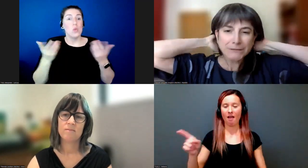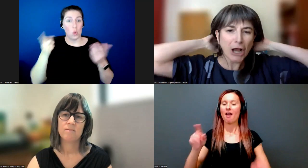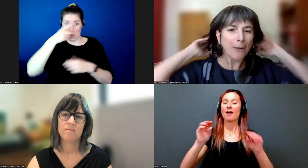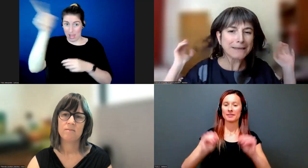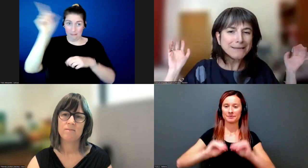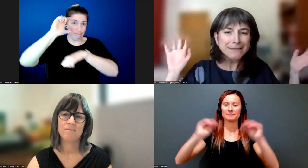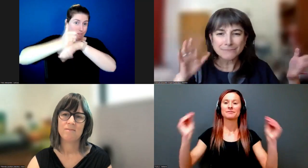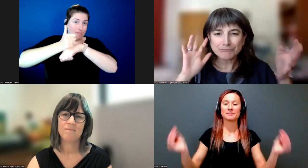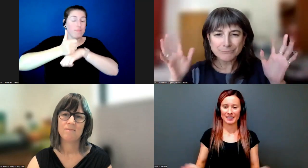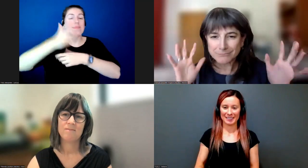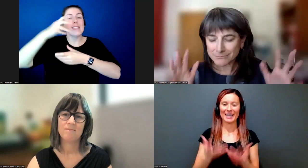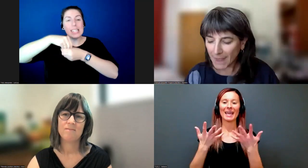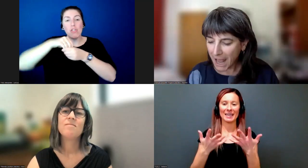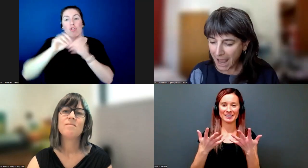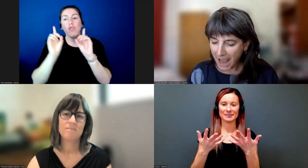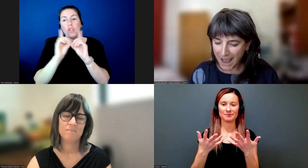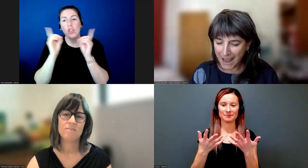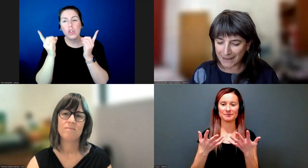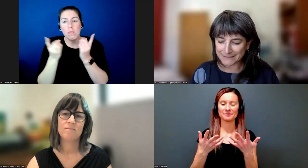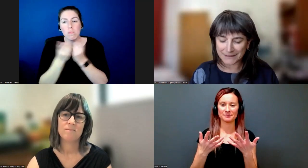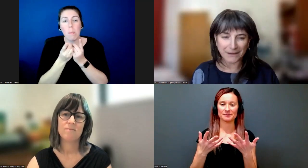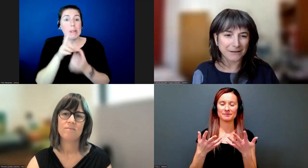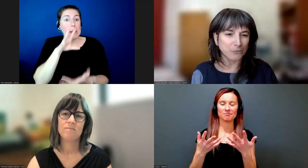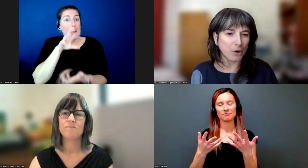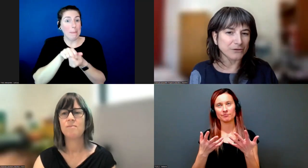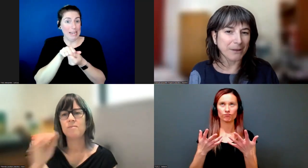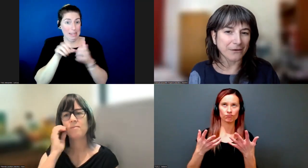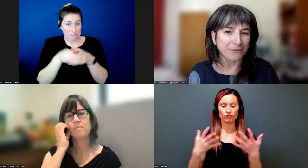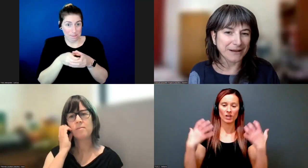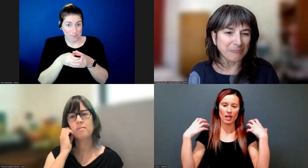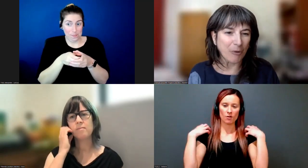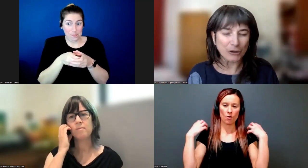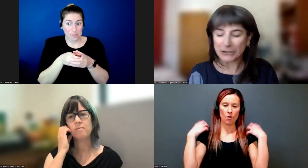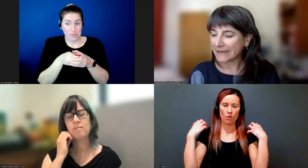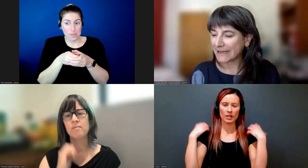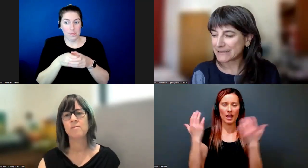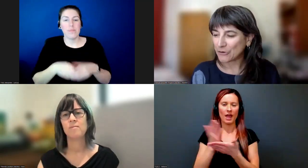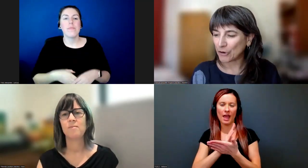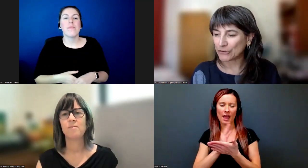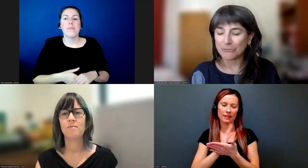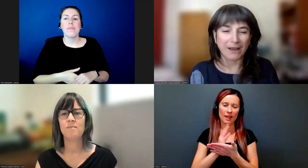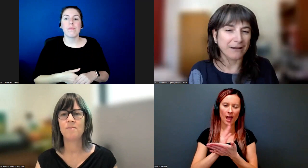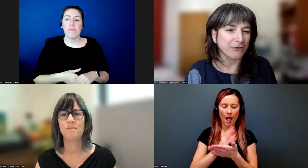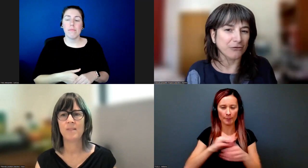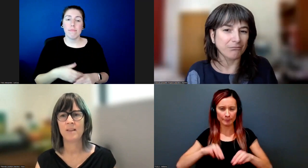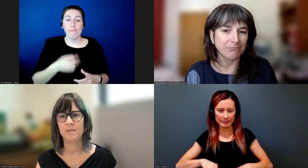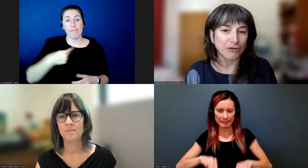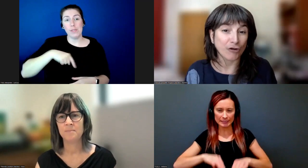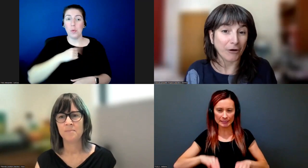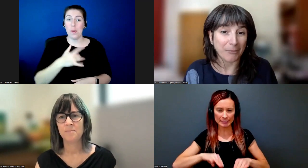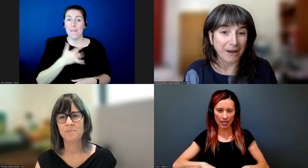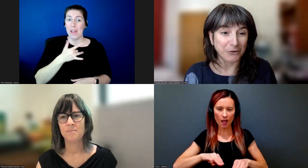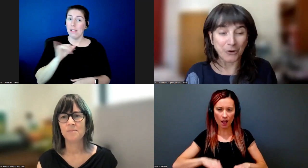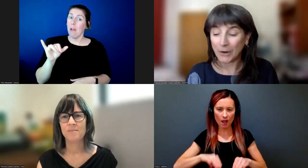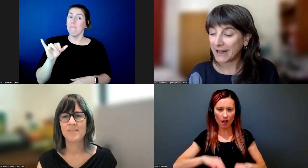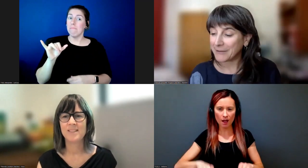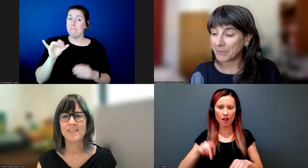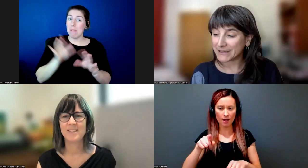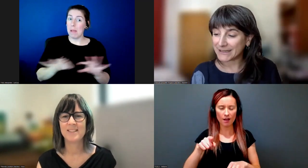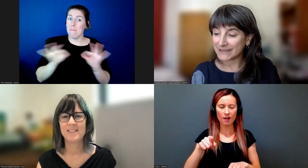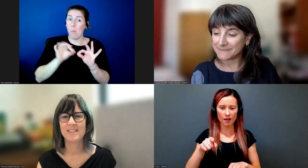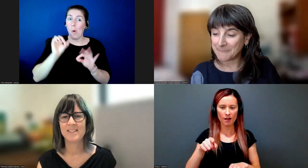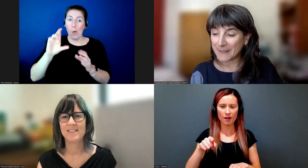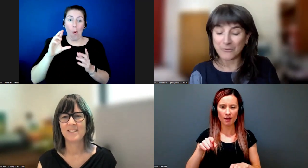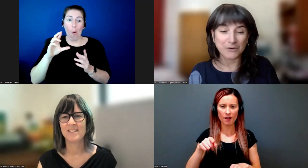interdepartmental committee, and well, to make us feel important, I guess, or to make us shut up, I don't know.